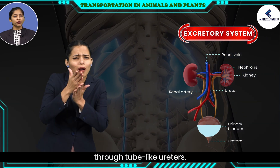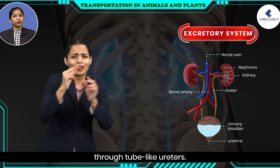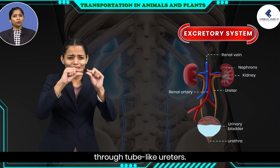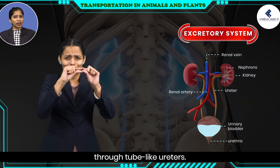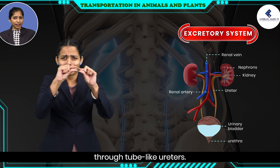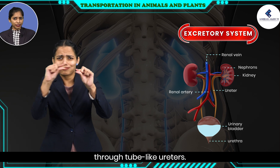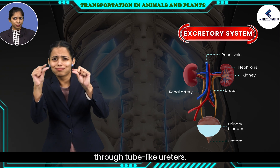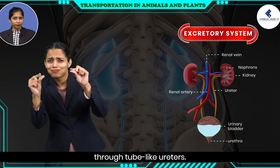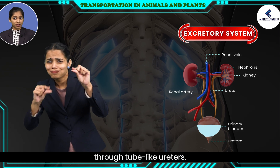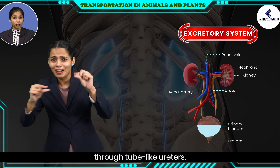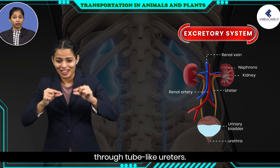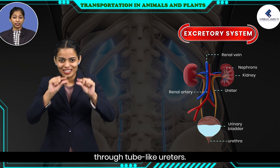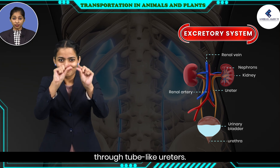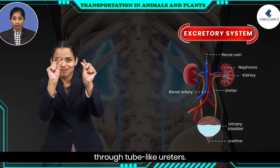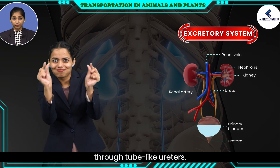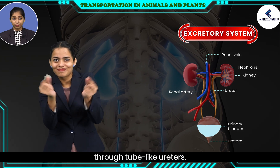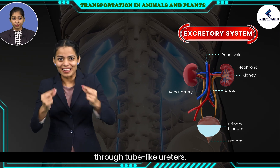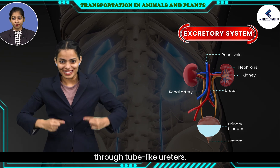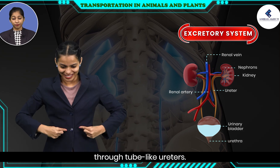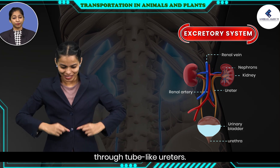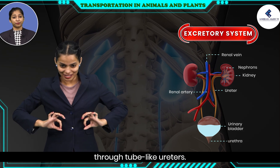Through tube-like ureter,